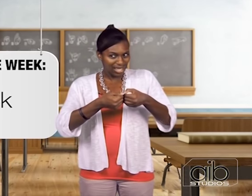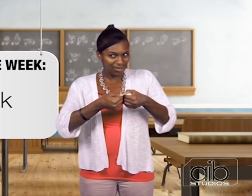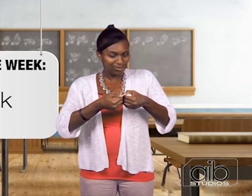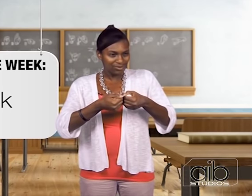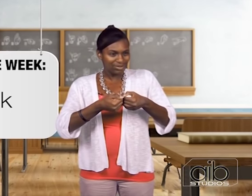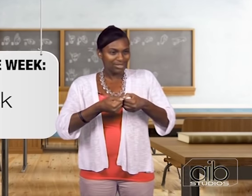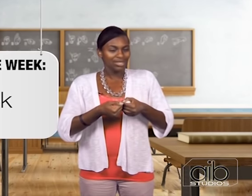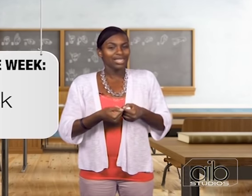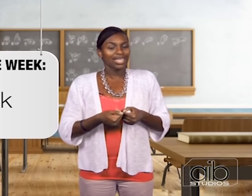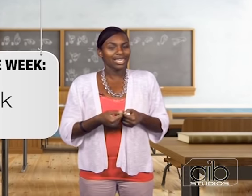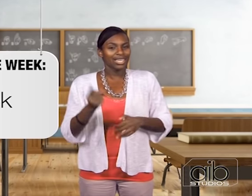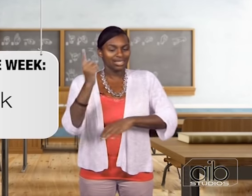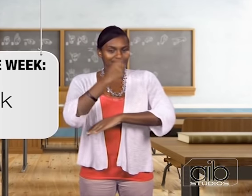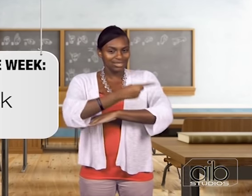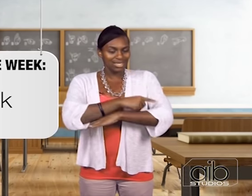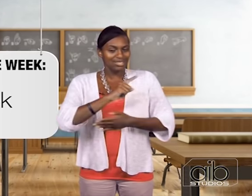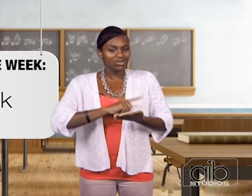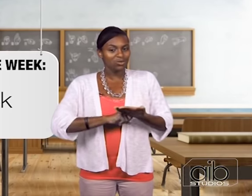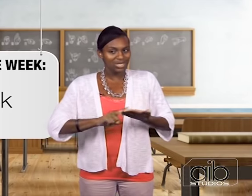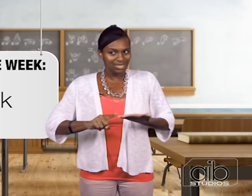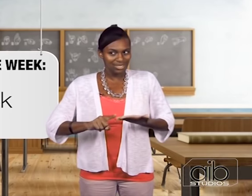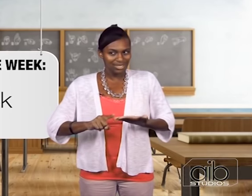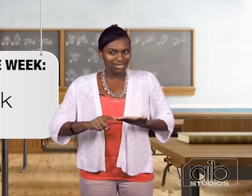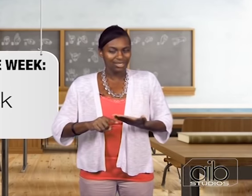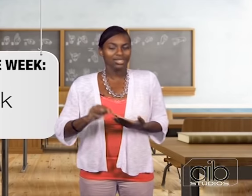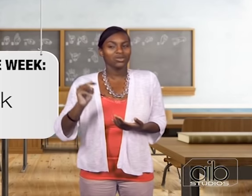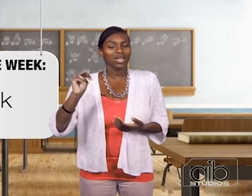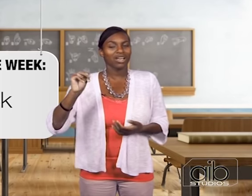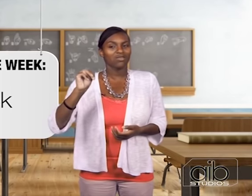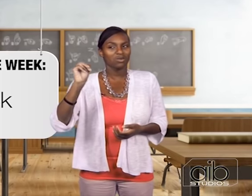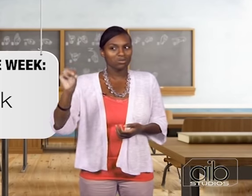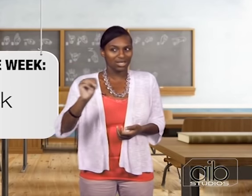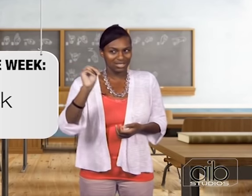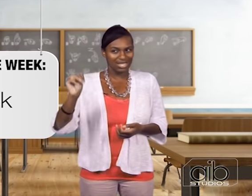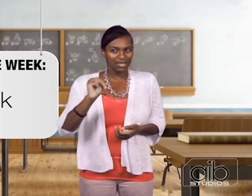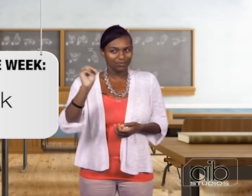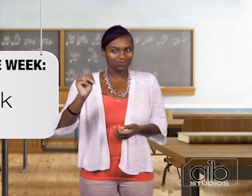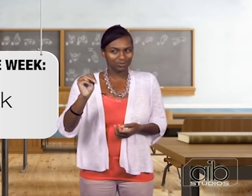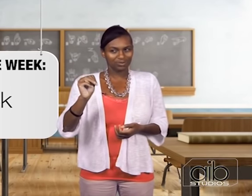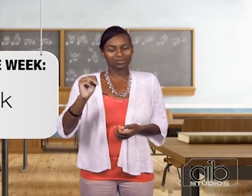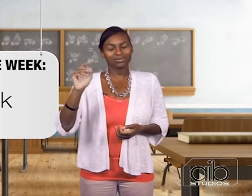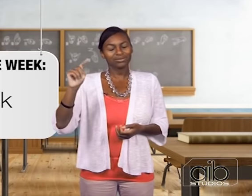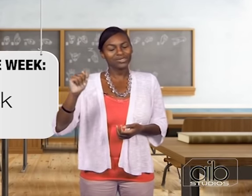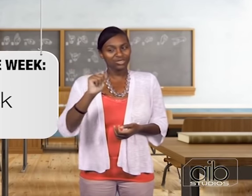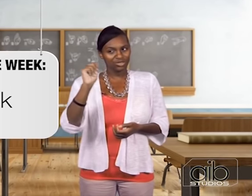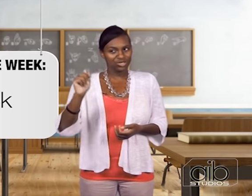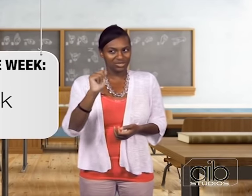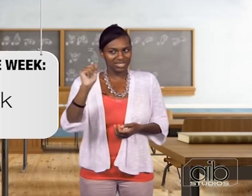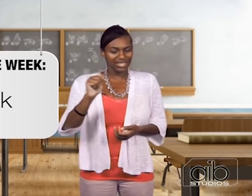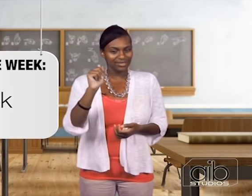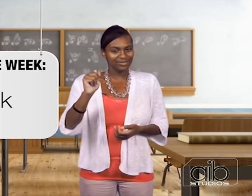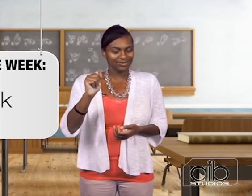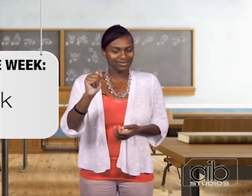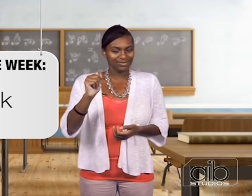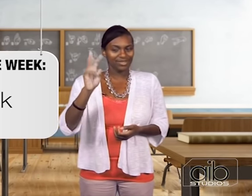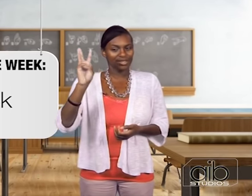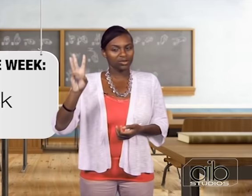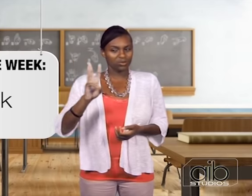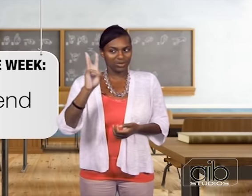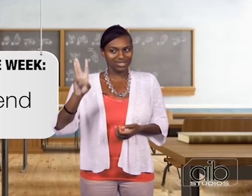how. And the days of the week, you have Monday, Tuesday,